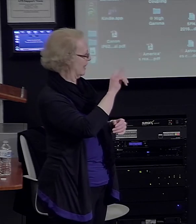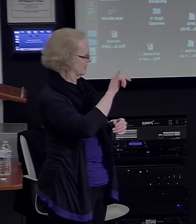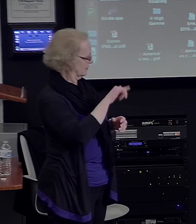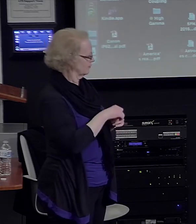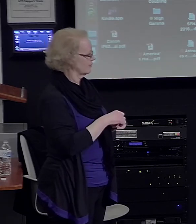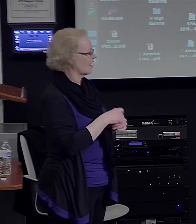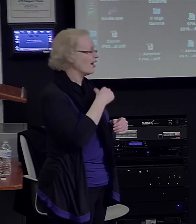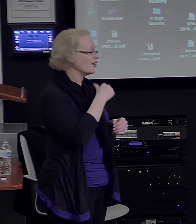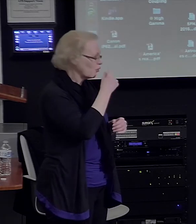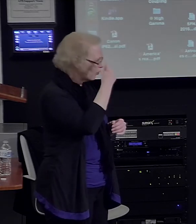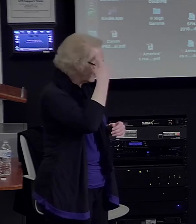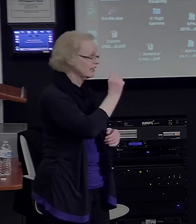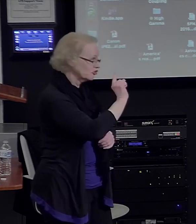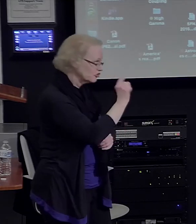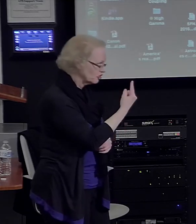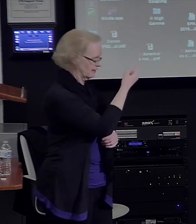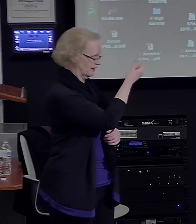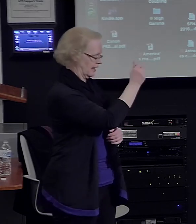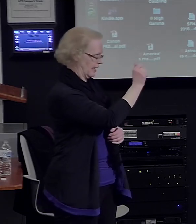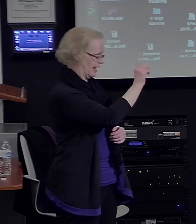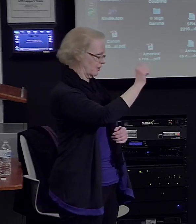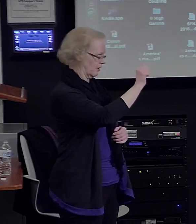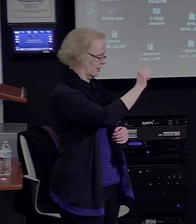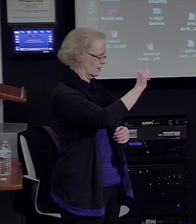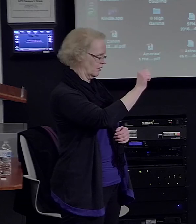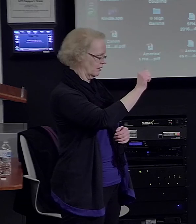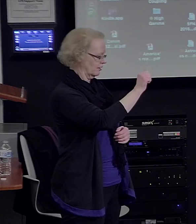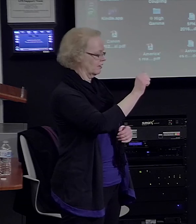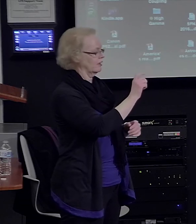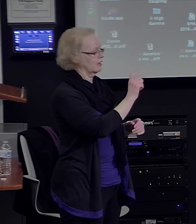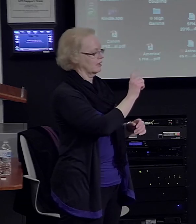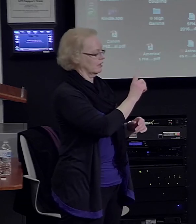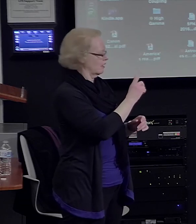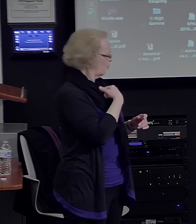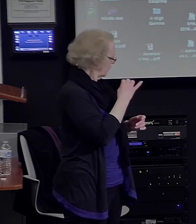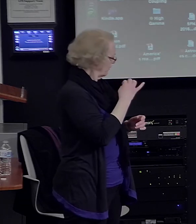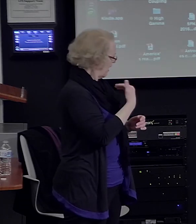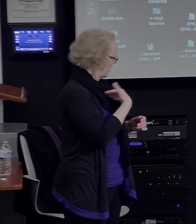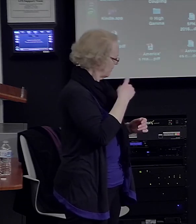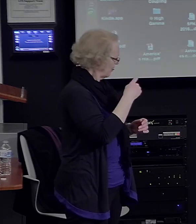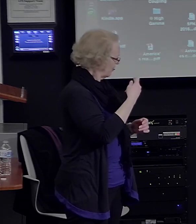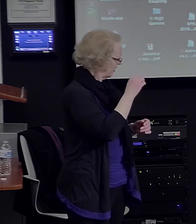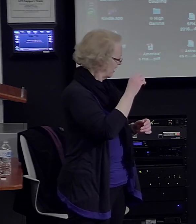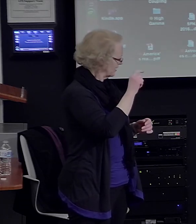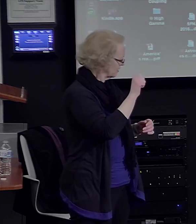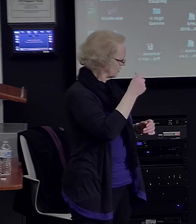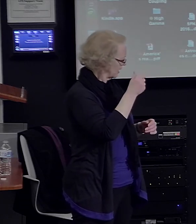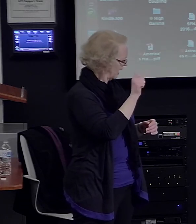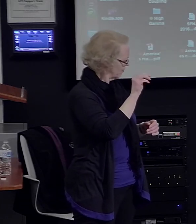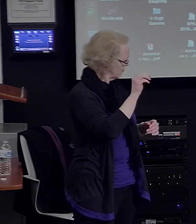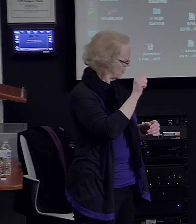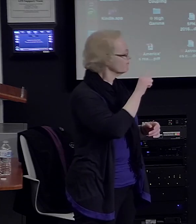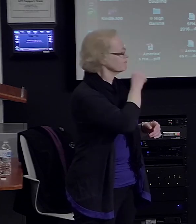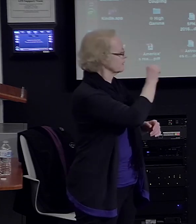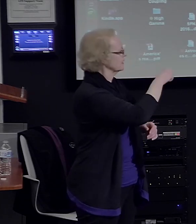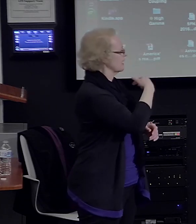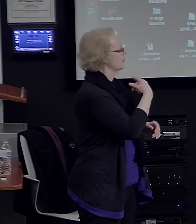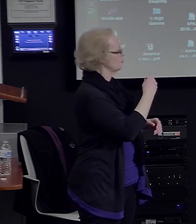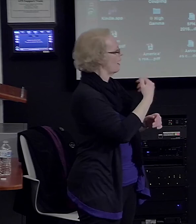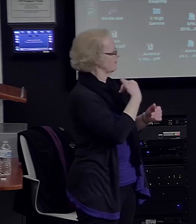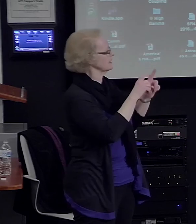gamma i actually was going to put up one of these um we actually do i have a theta gamma i actually have a slide that shows that